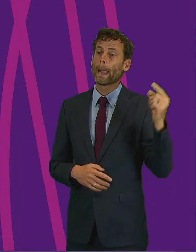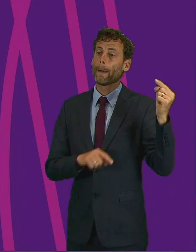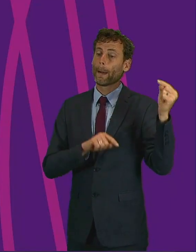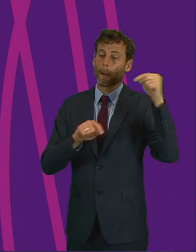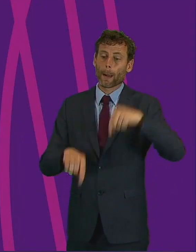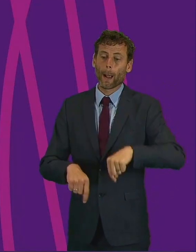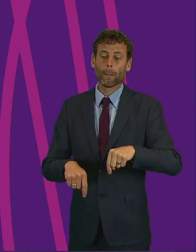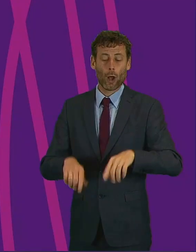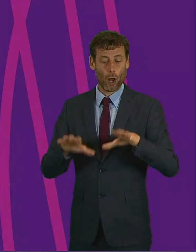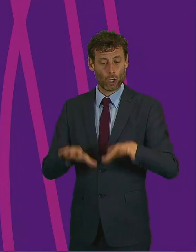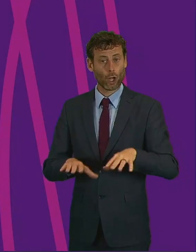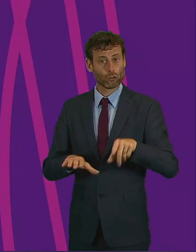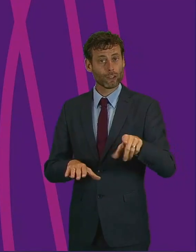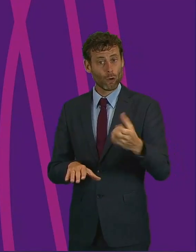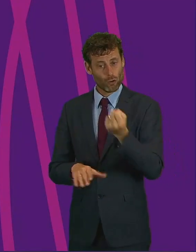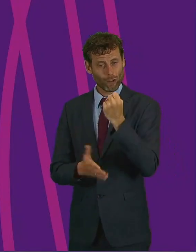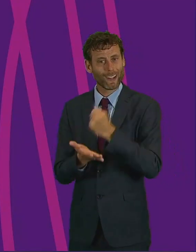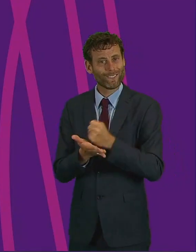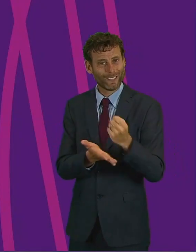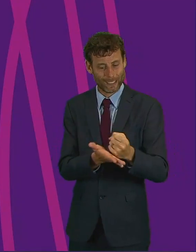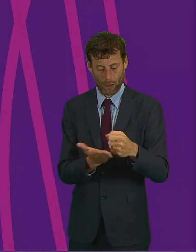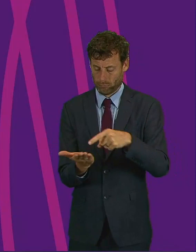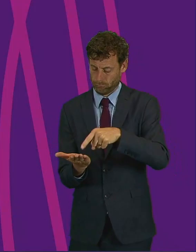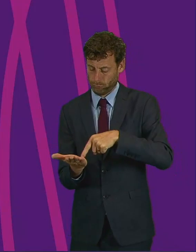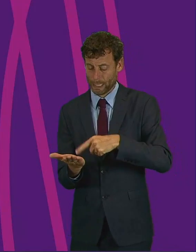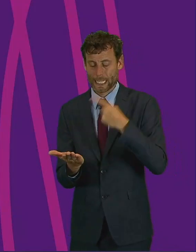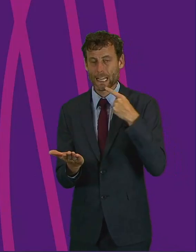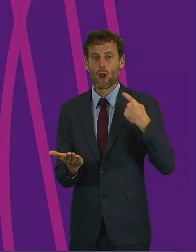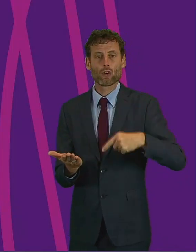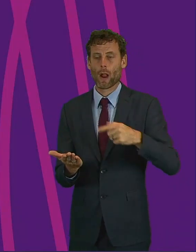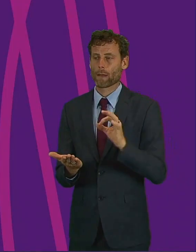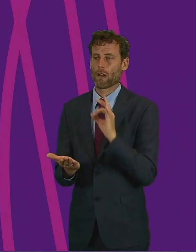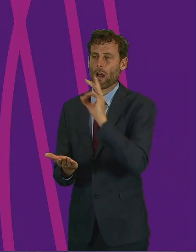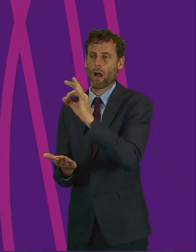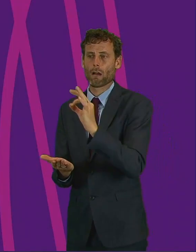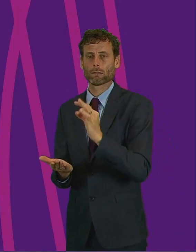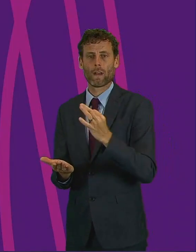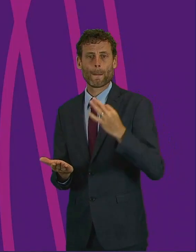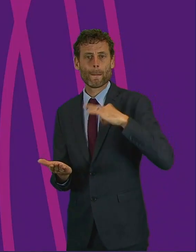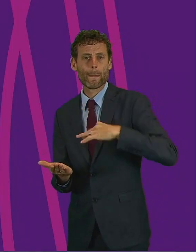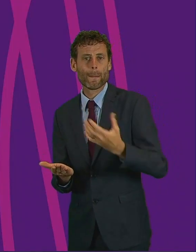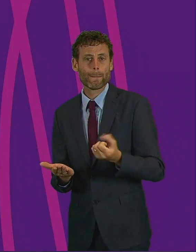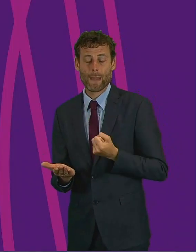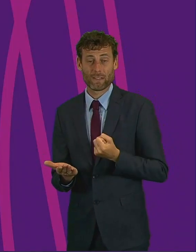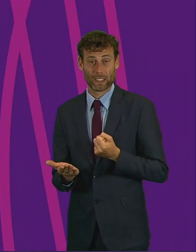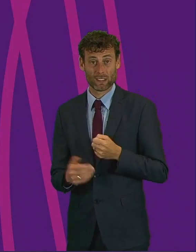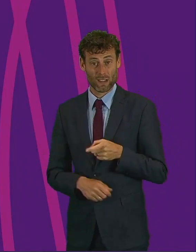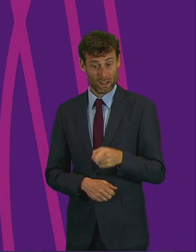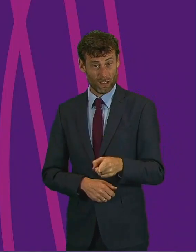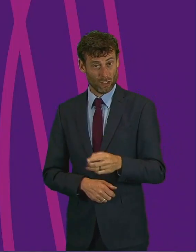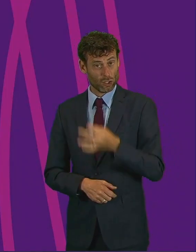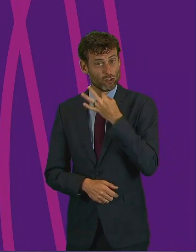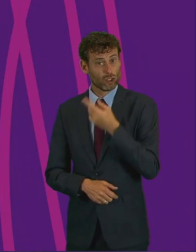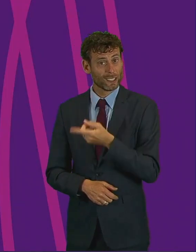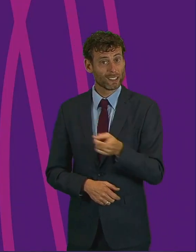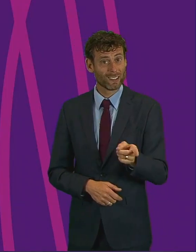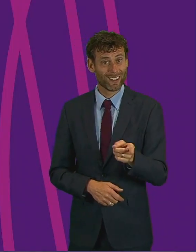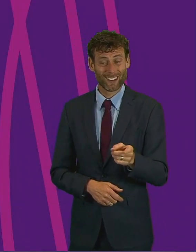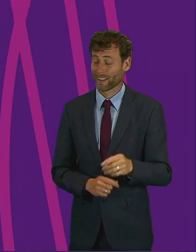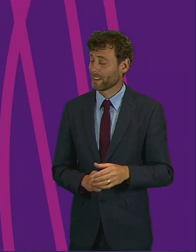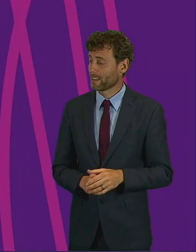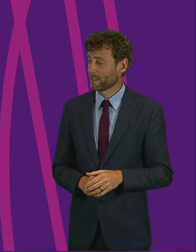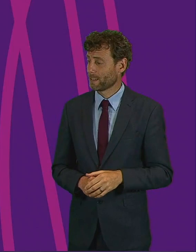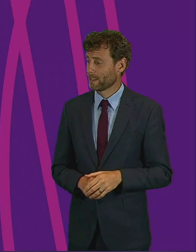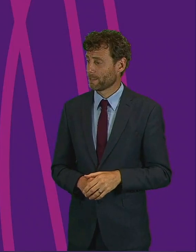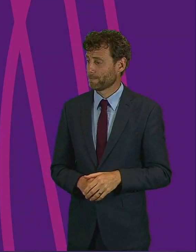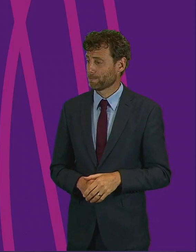funds. Certainly in the kind of constituency I represent, and the same will be true, obviously, for Bob Doris. These are issues that come across our desks